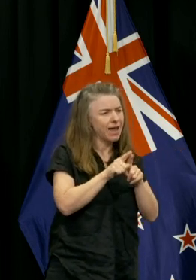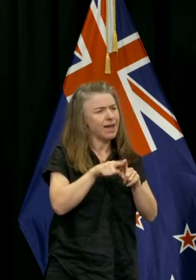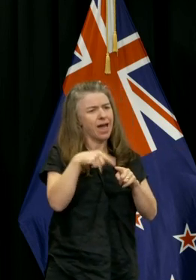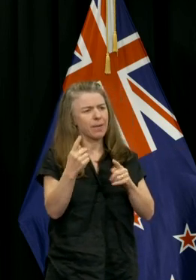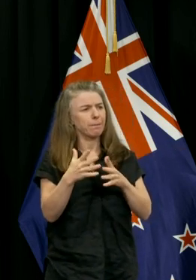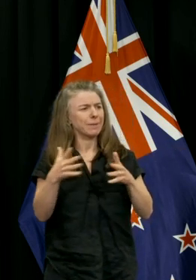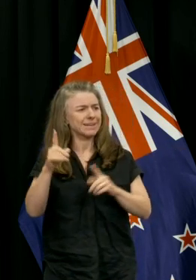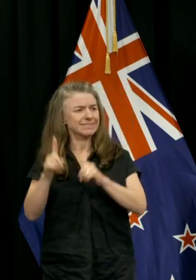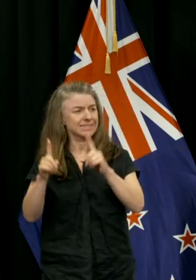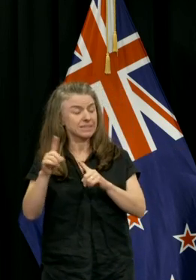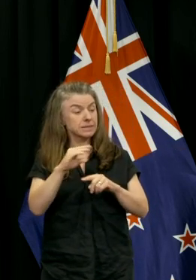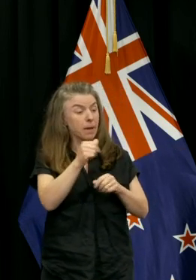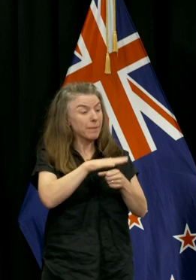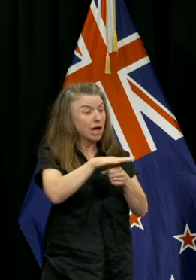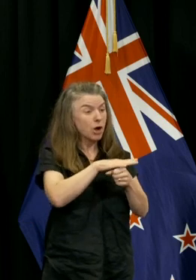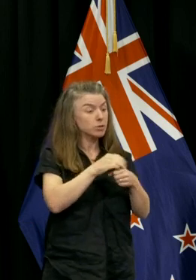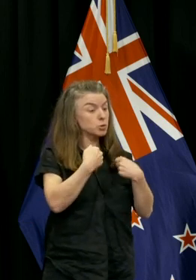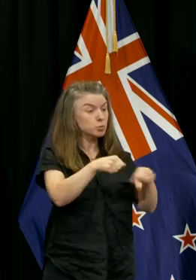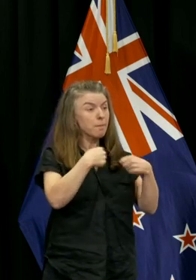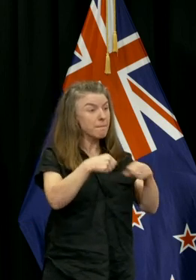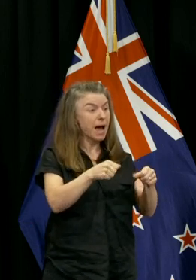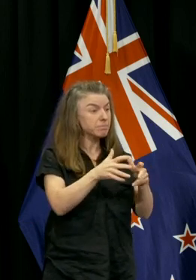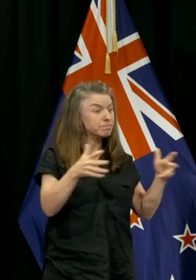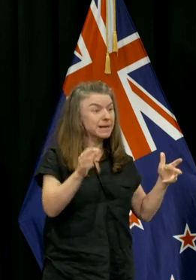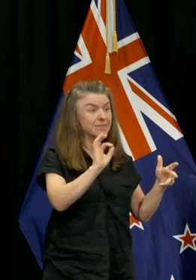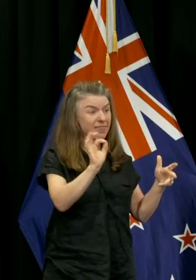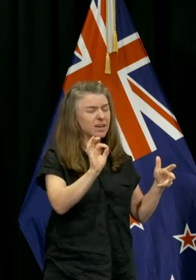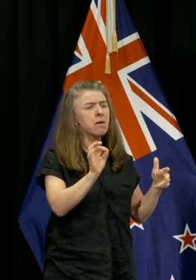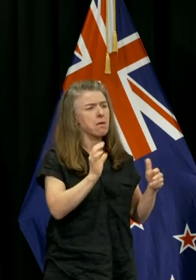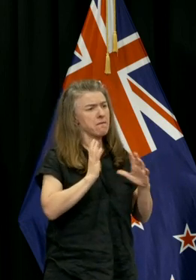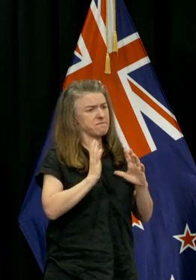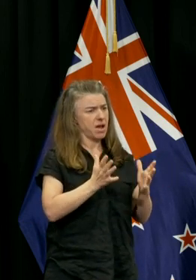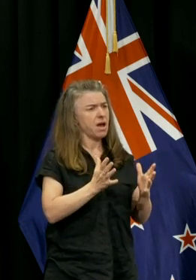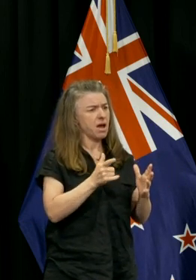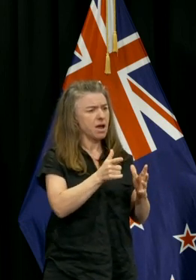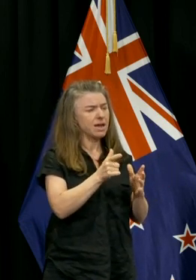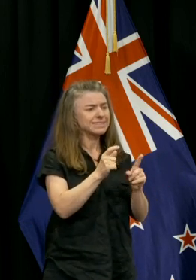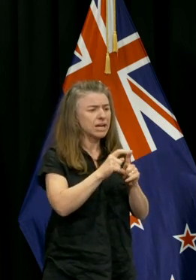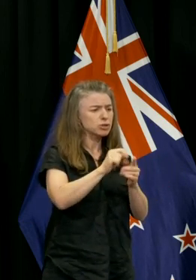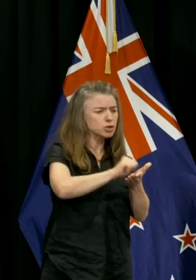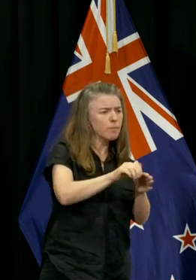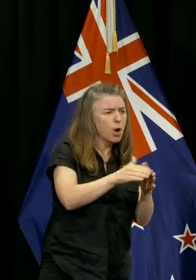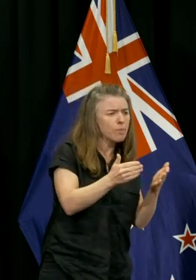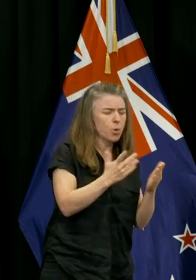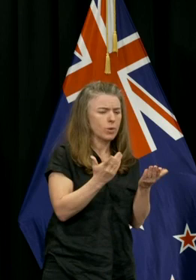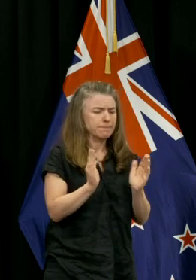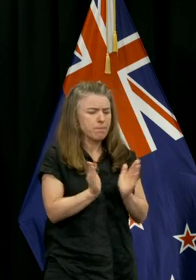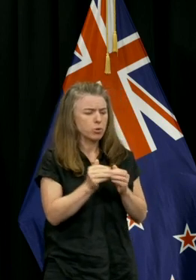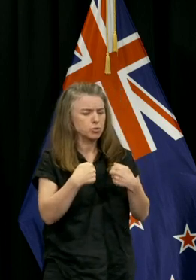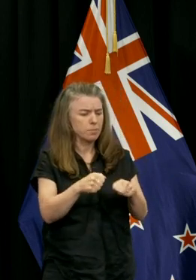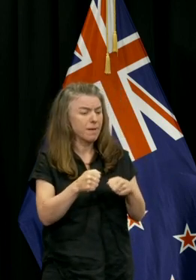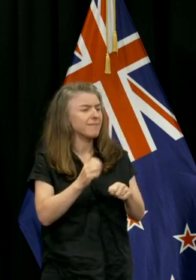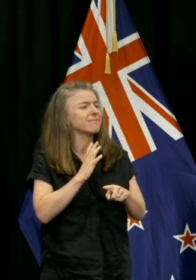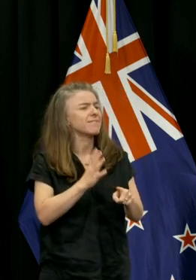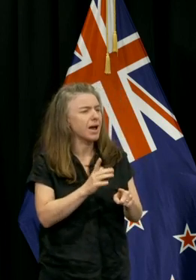where there's no supermarket, then superettes, dairies and so on, then special consideration is given to that. But the basic principle